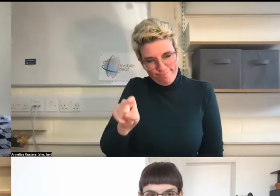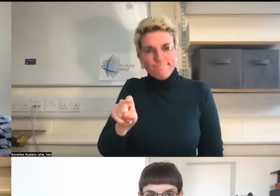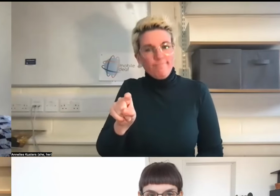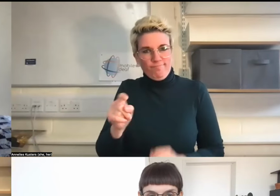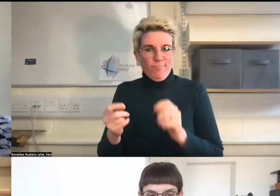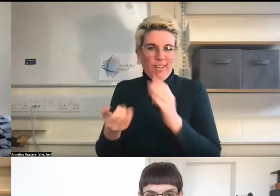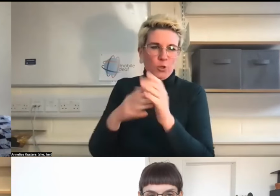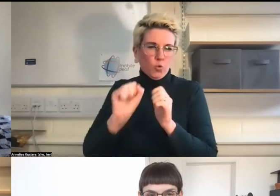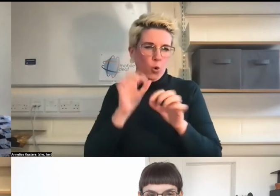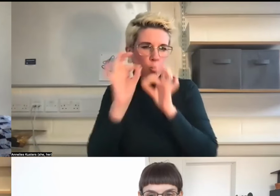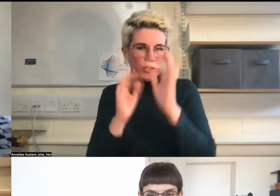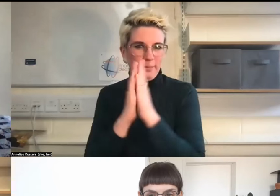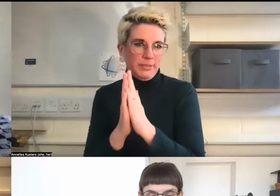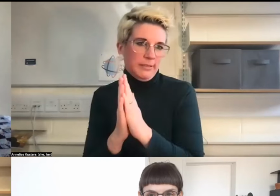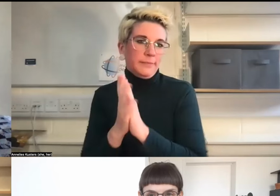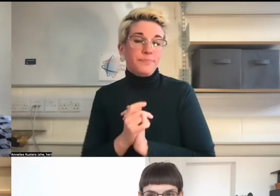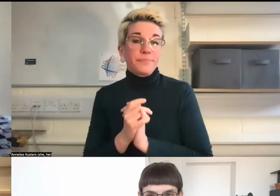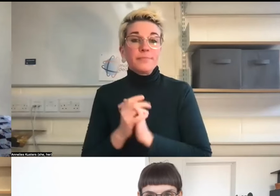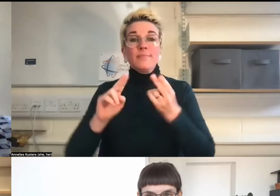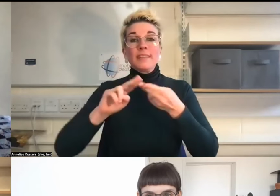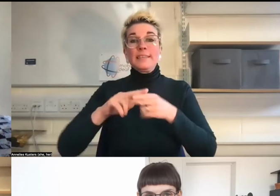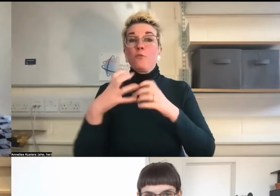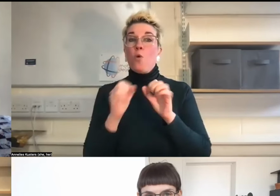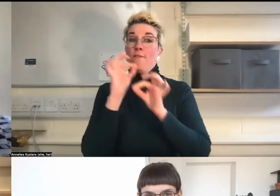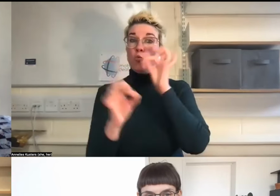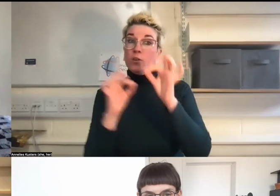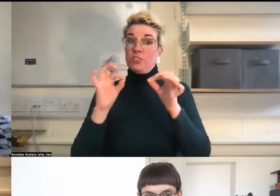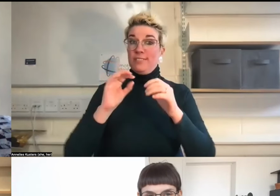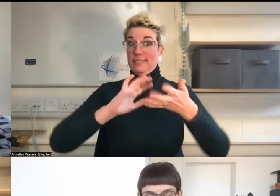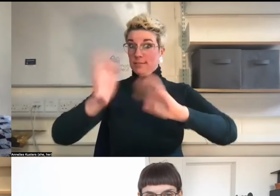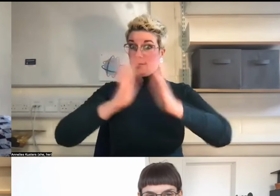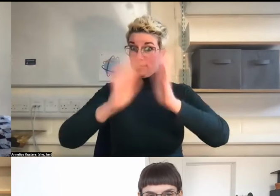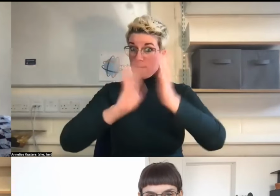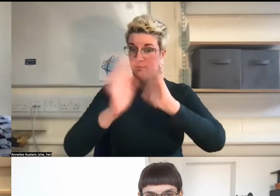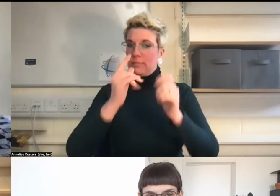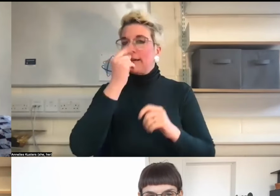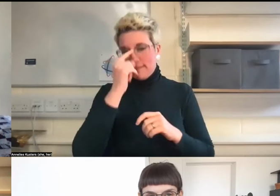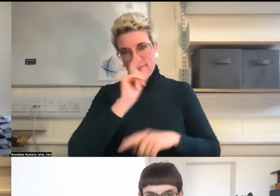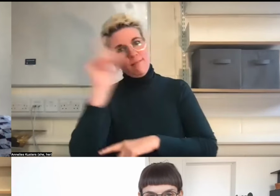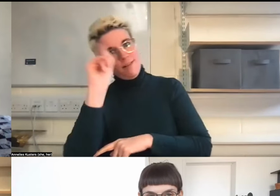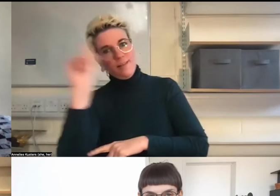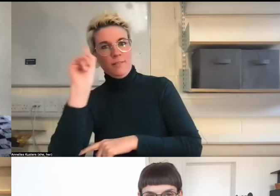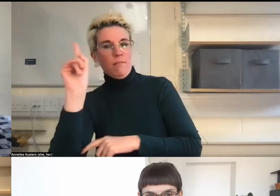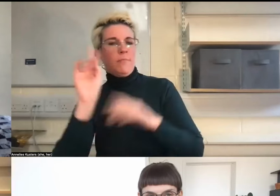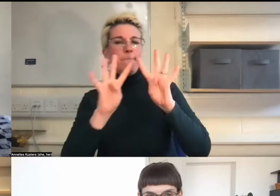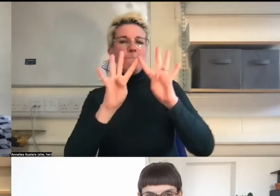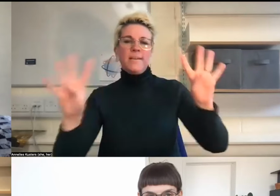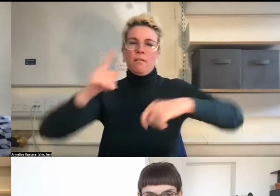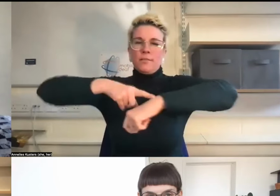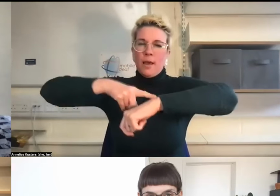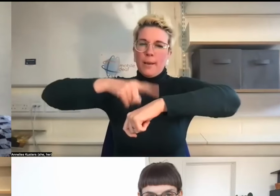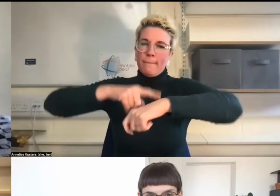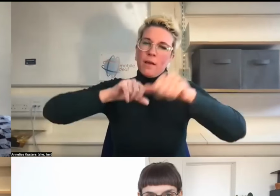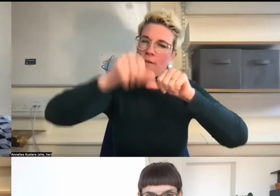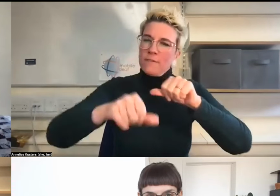Q&A box, and then later the panelists will select them and answer them. If you have any questions that you prefer to ask